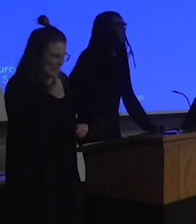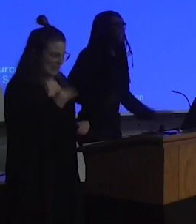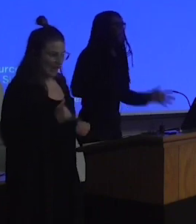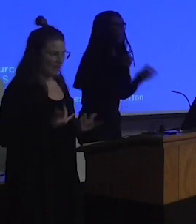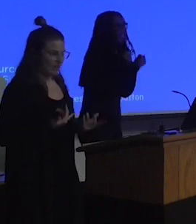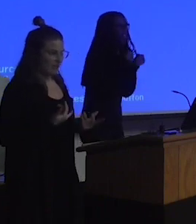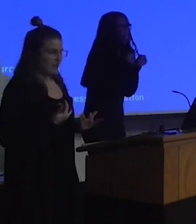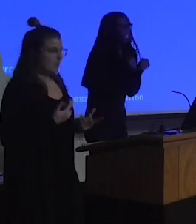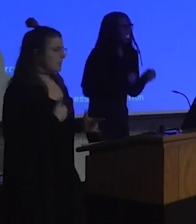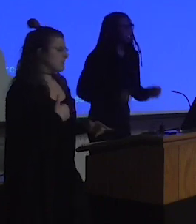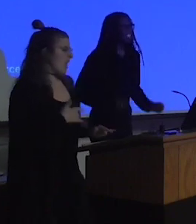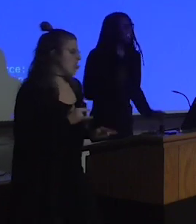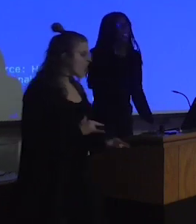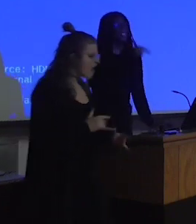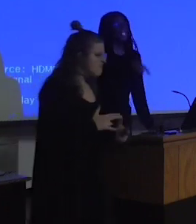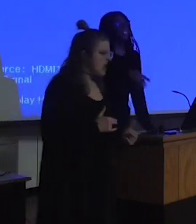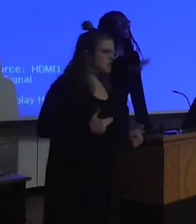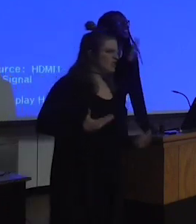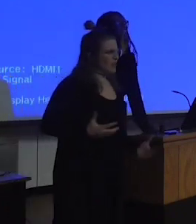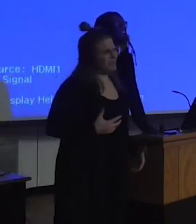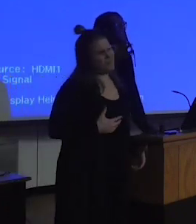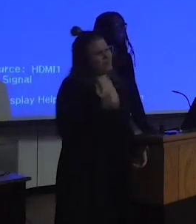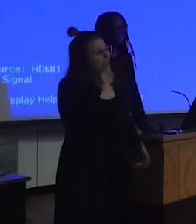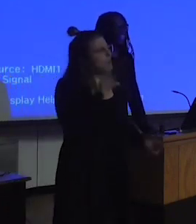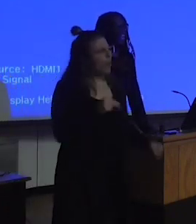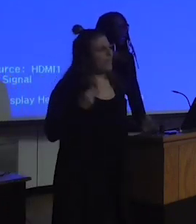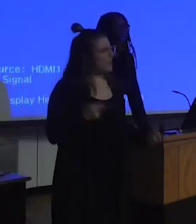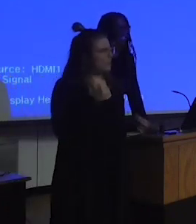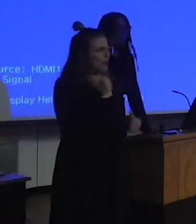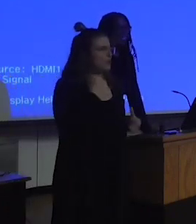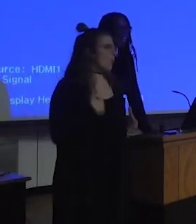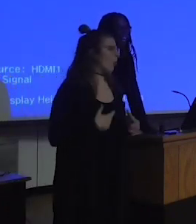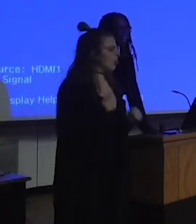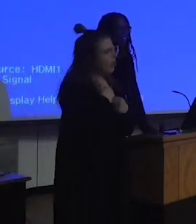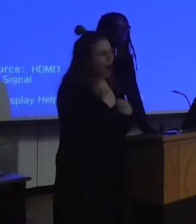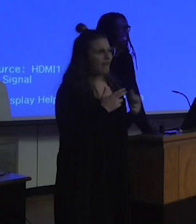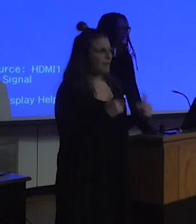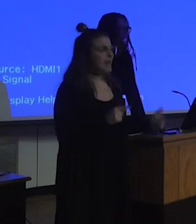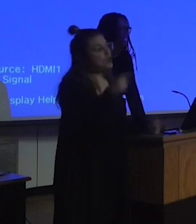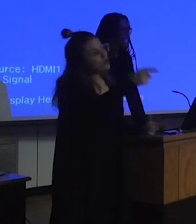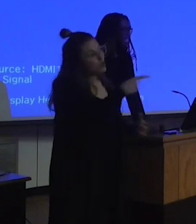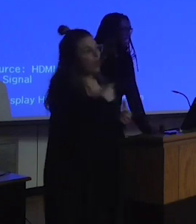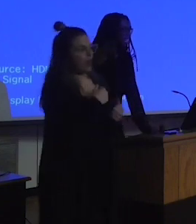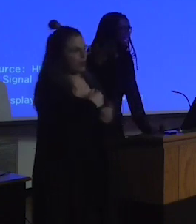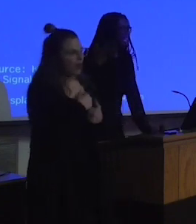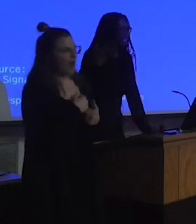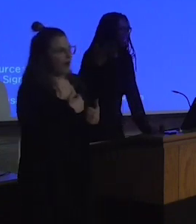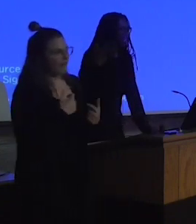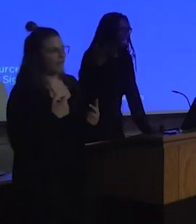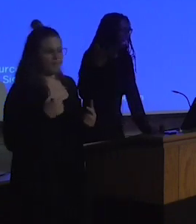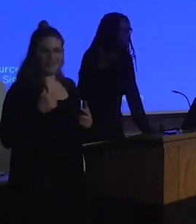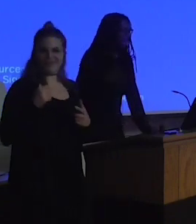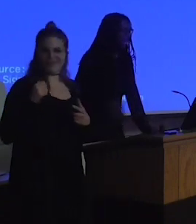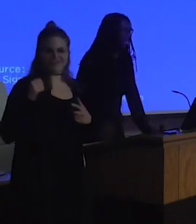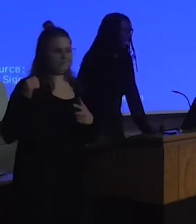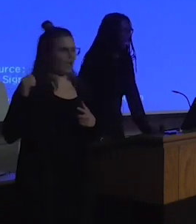like, people say, oh, I love bacon so much. No, the fuck you don't. You don't love bacon. What you love is actually a decades-long campaign